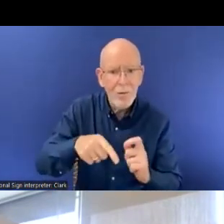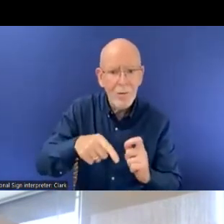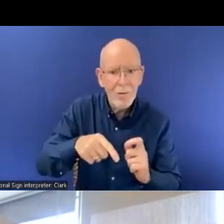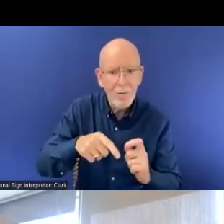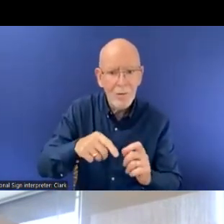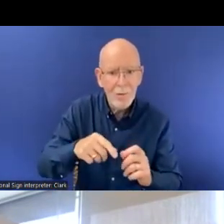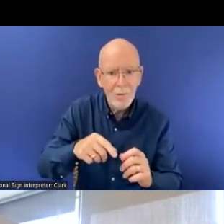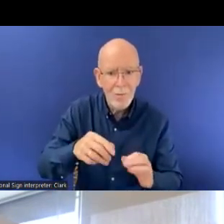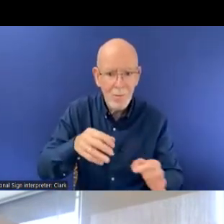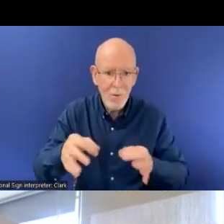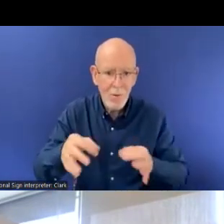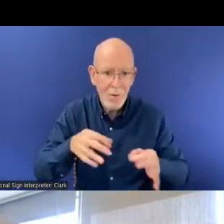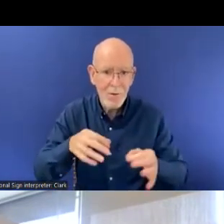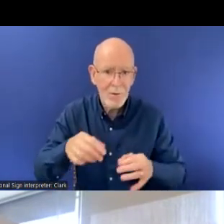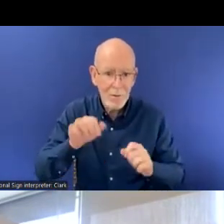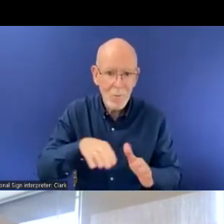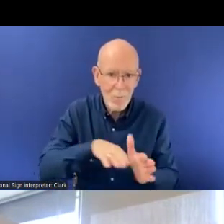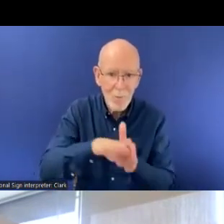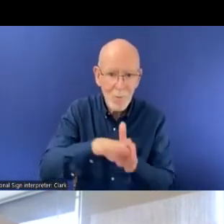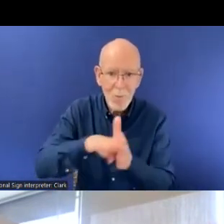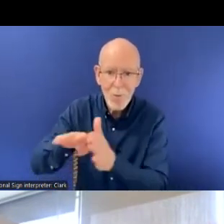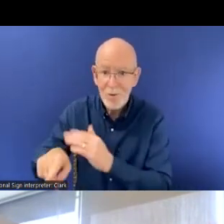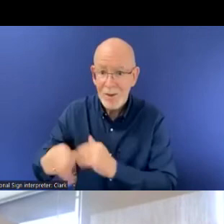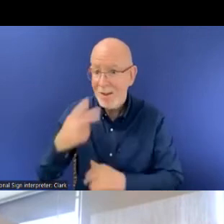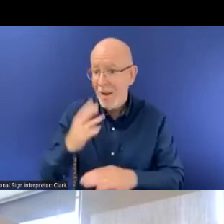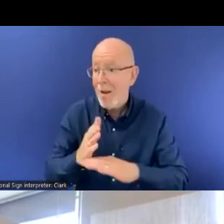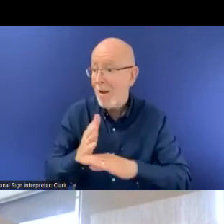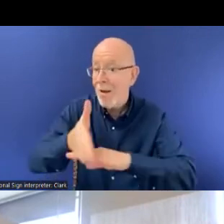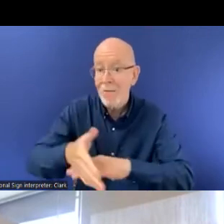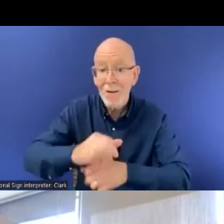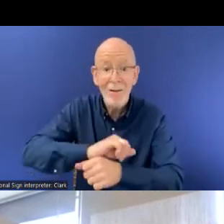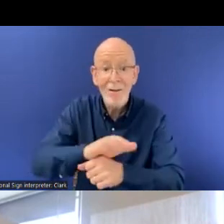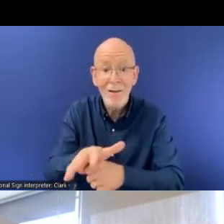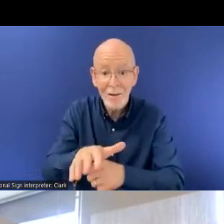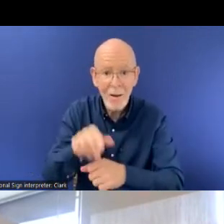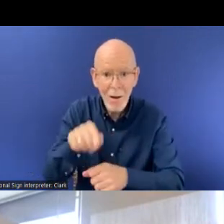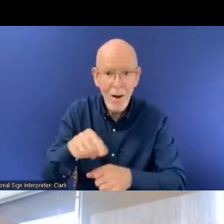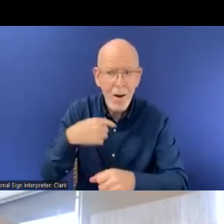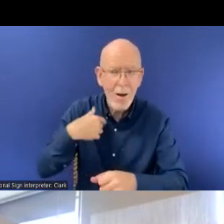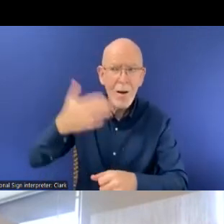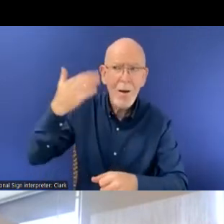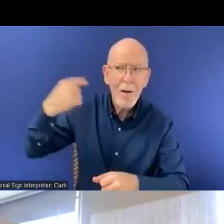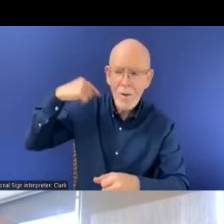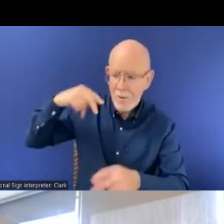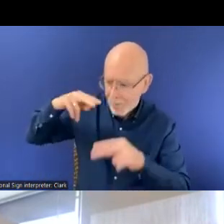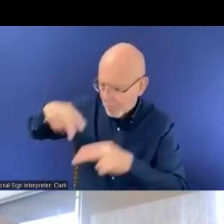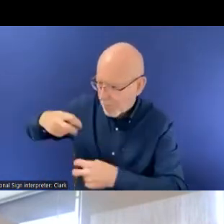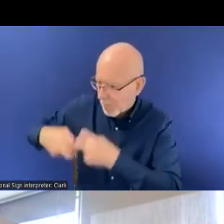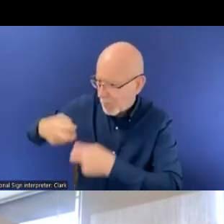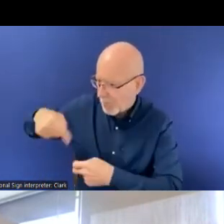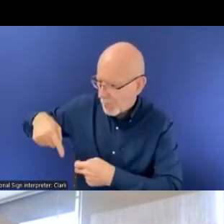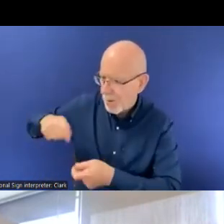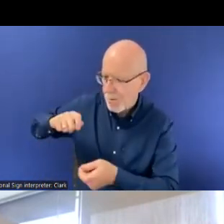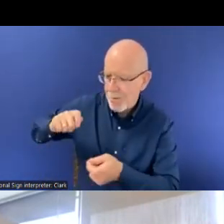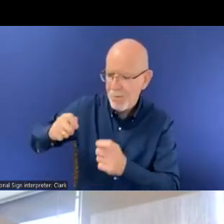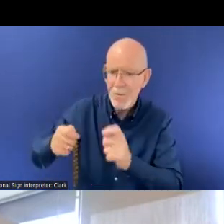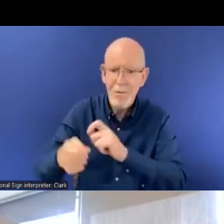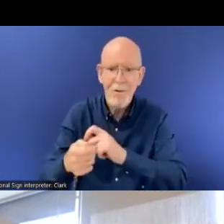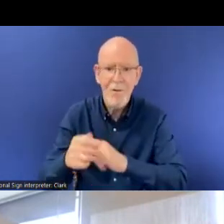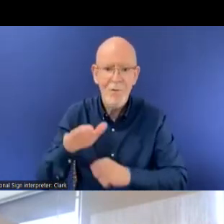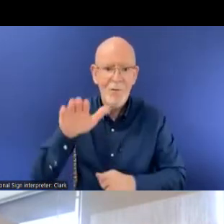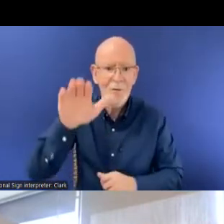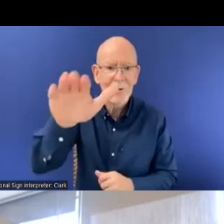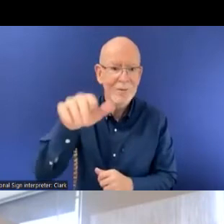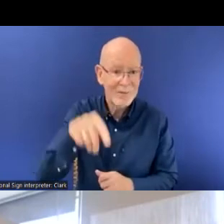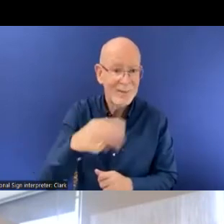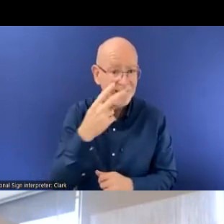year, we launched a global package to improve resources for schools, the health and well-being